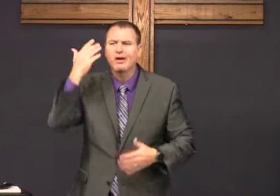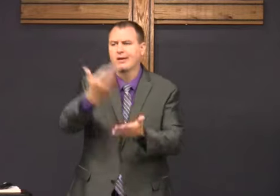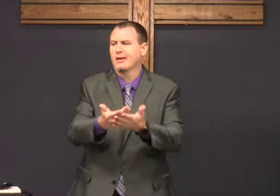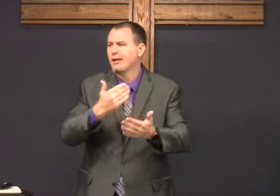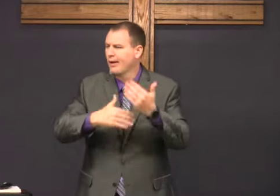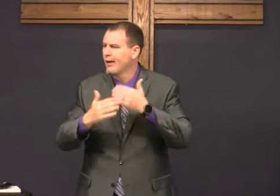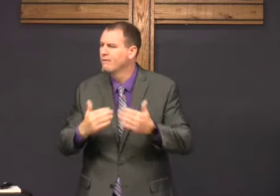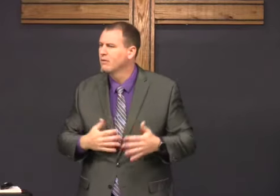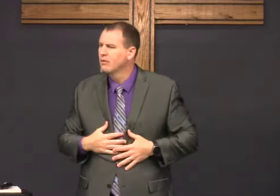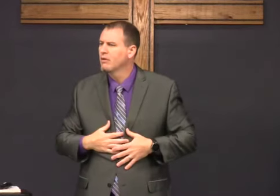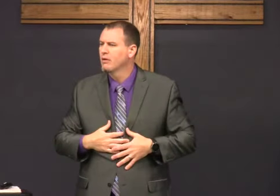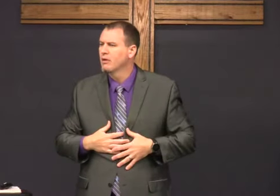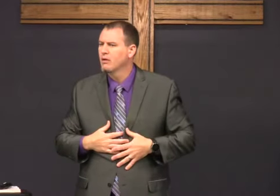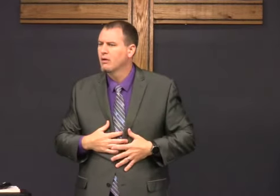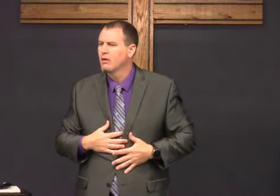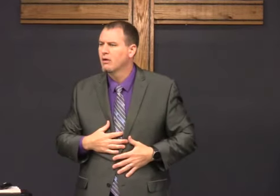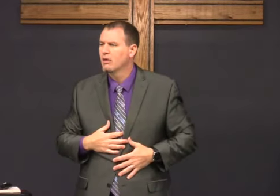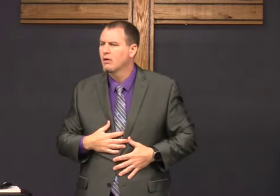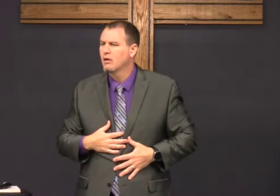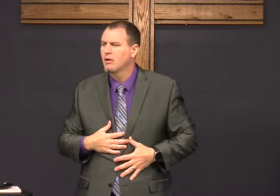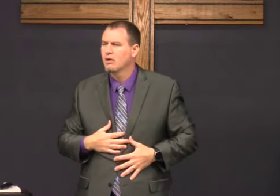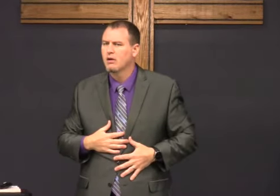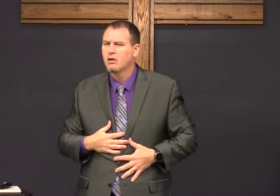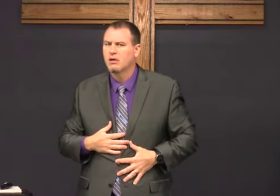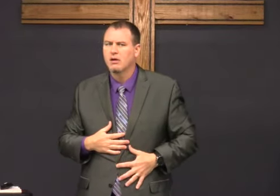I want to hear that someday when I get to heaven.